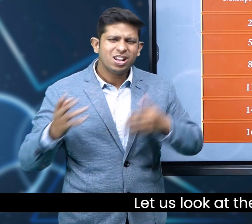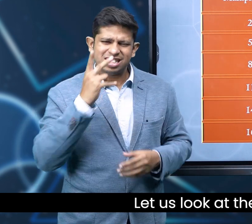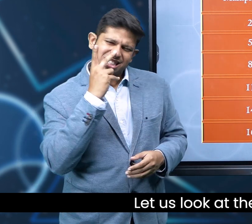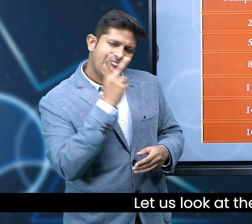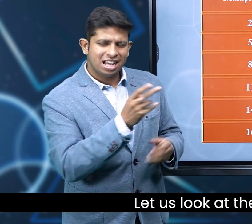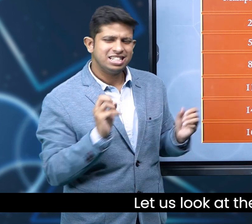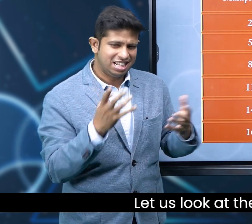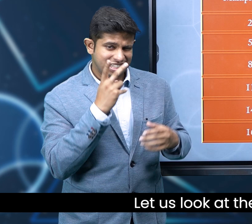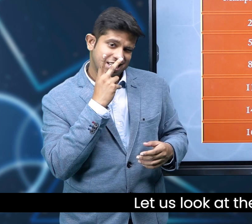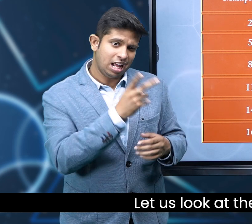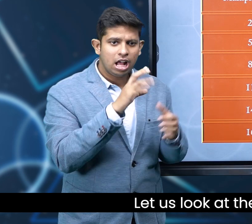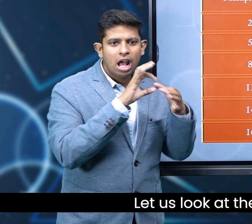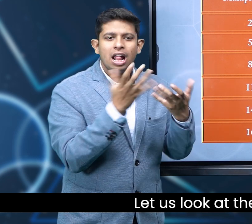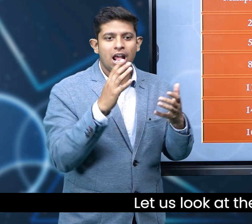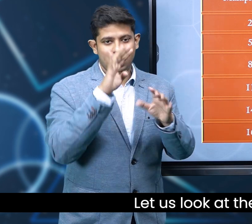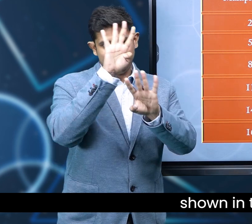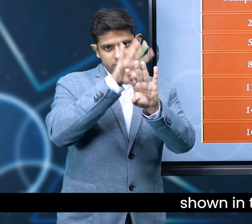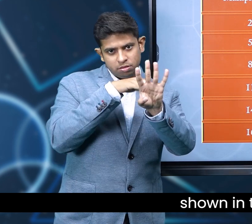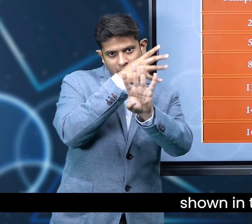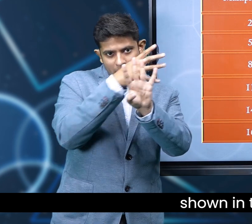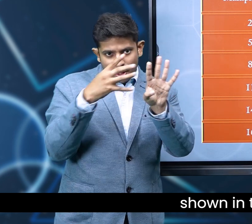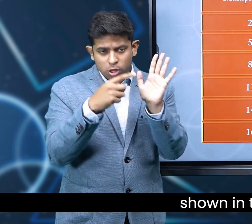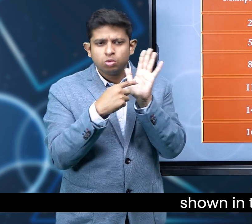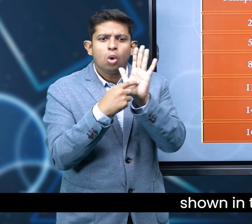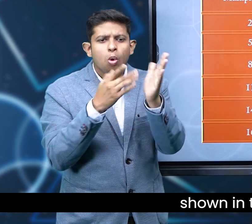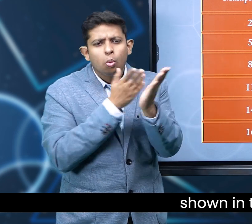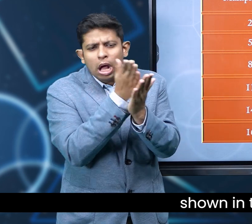Let us look at the skip counting method shown in the image below.